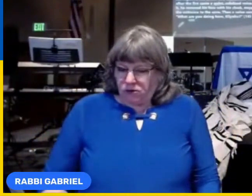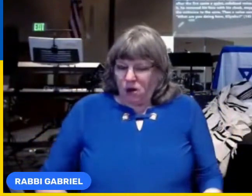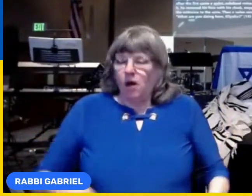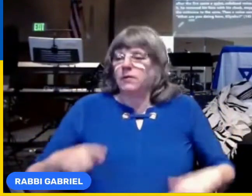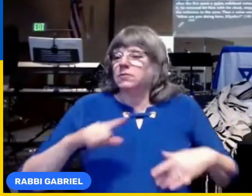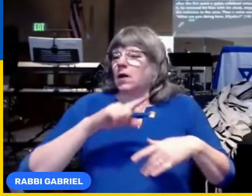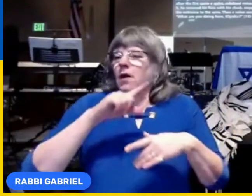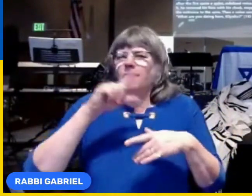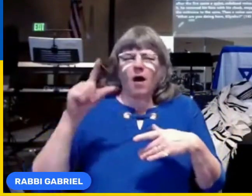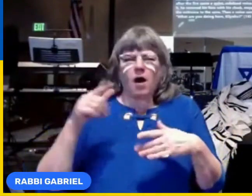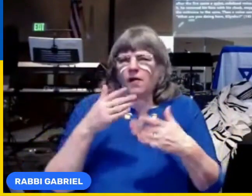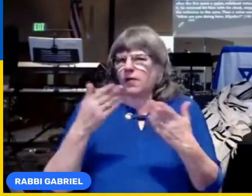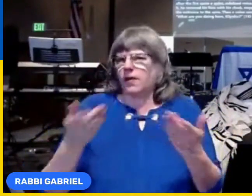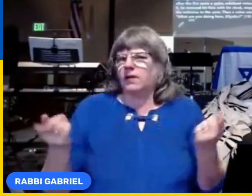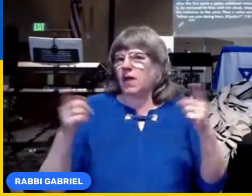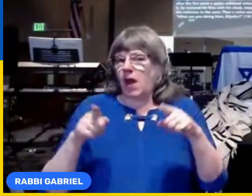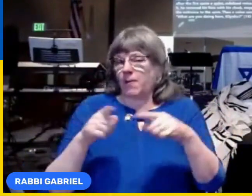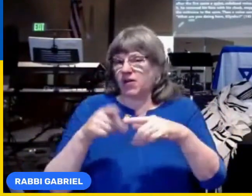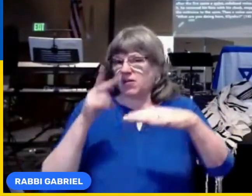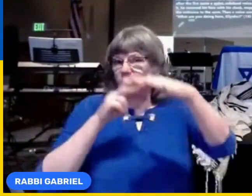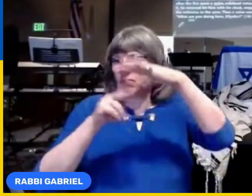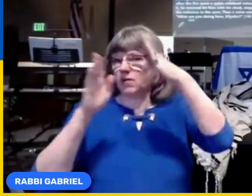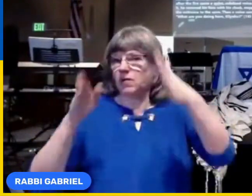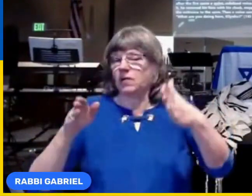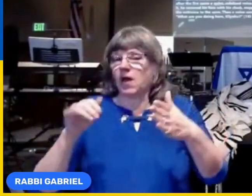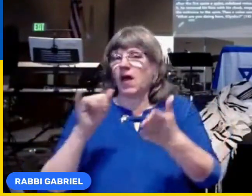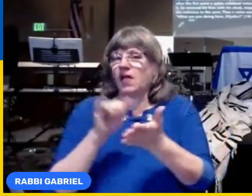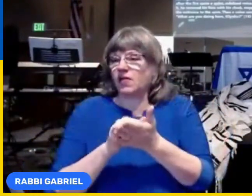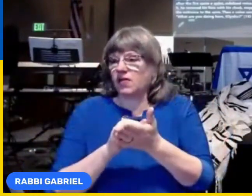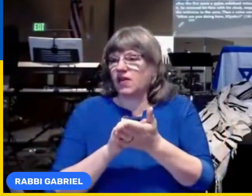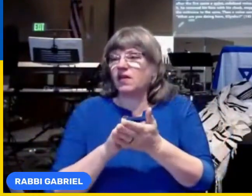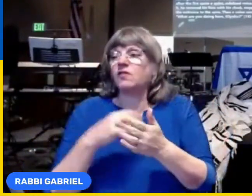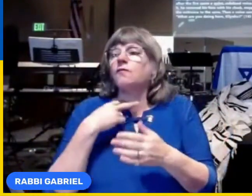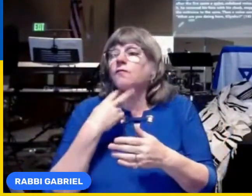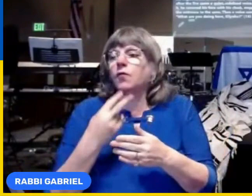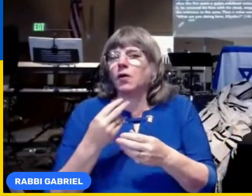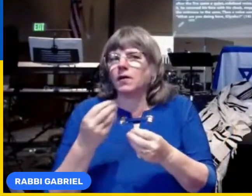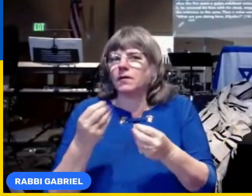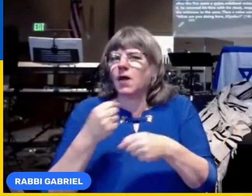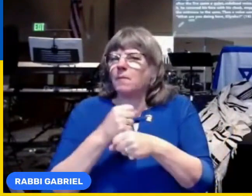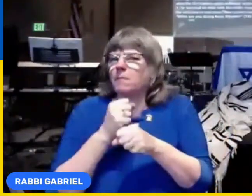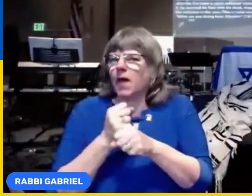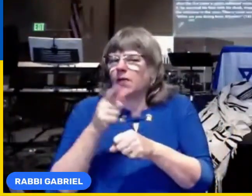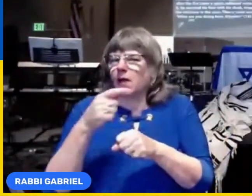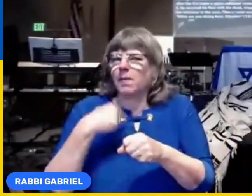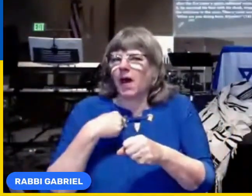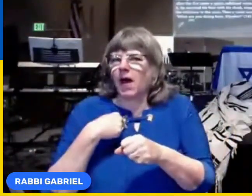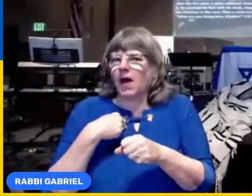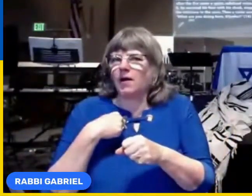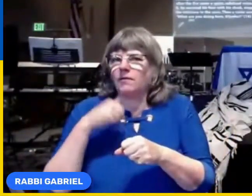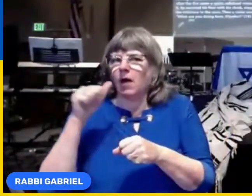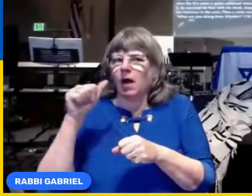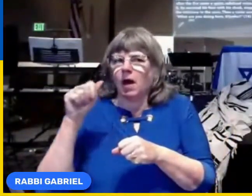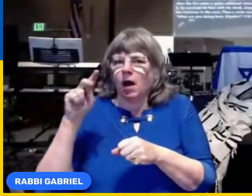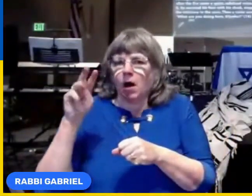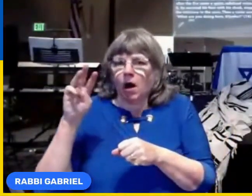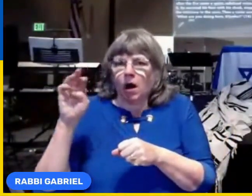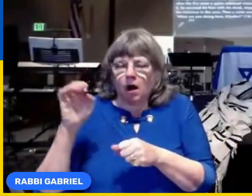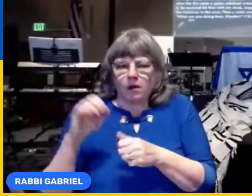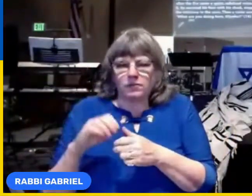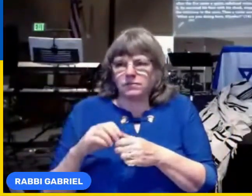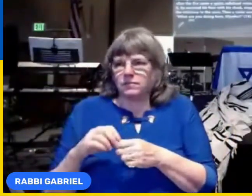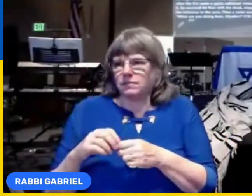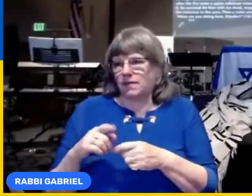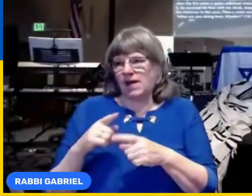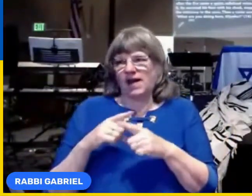provoked respect and awe. It never was a cavalier event. Oh,